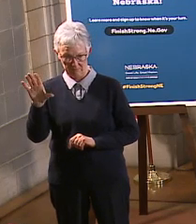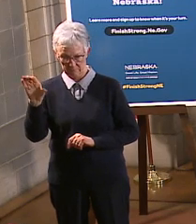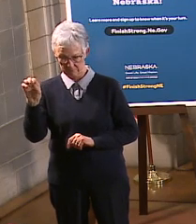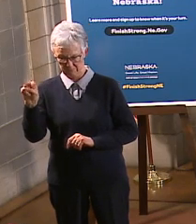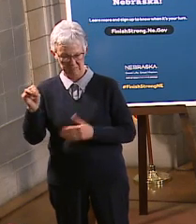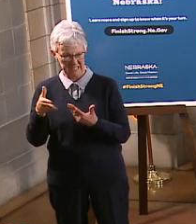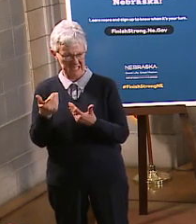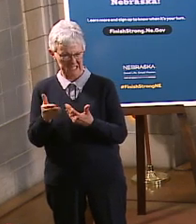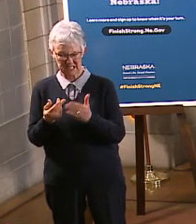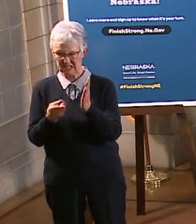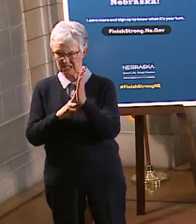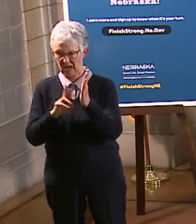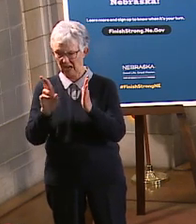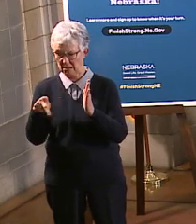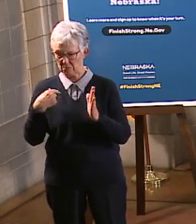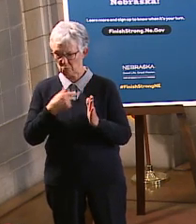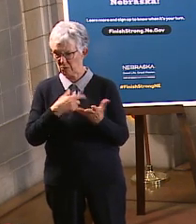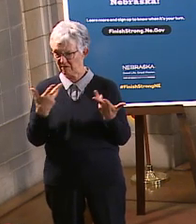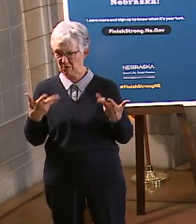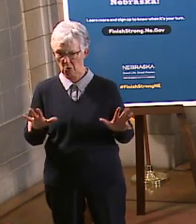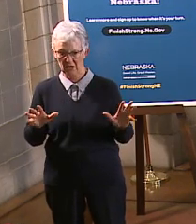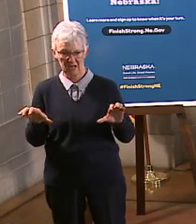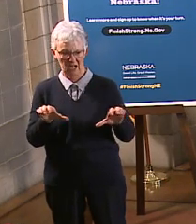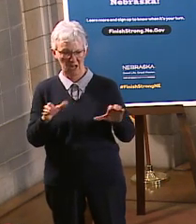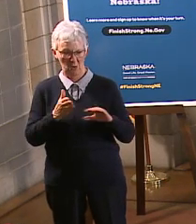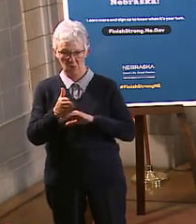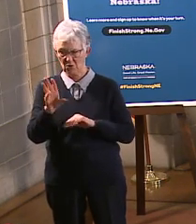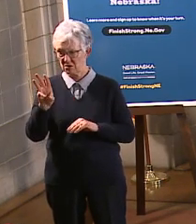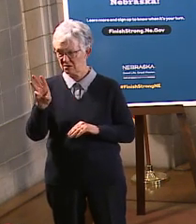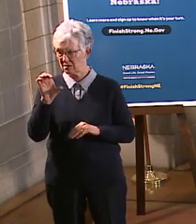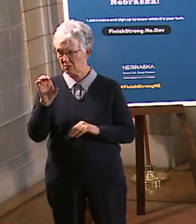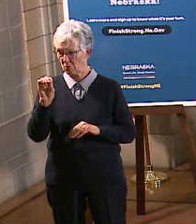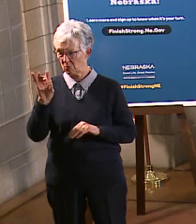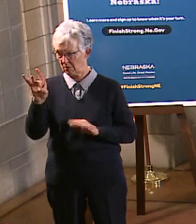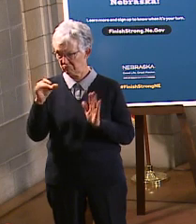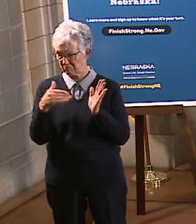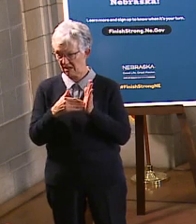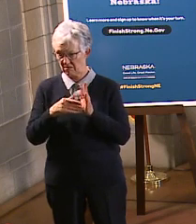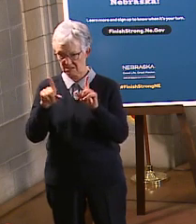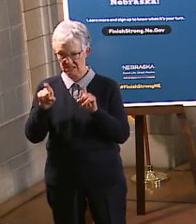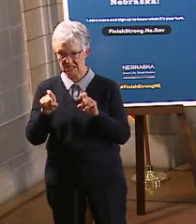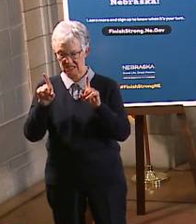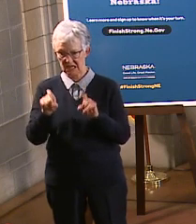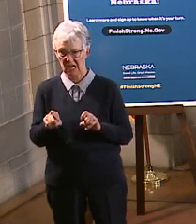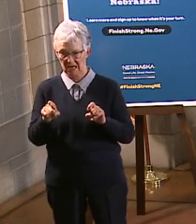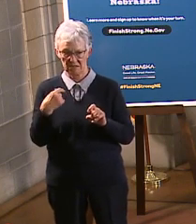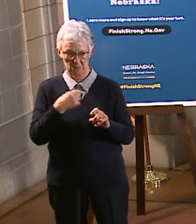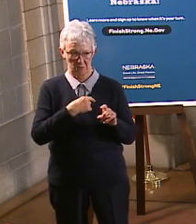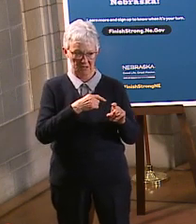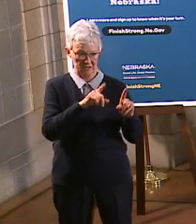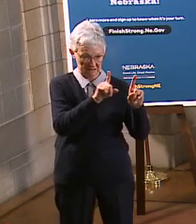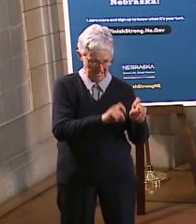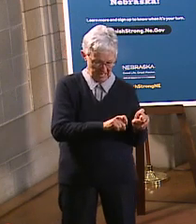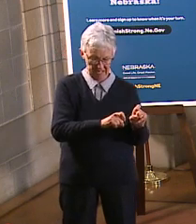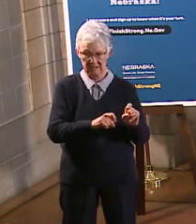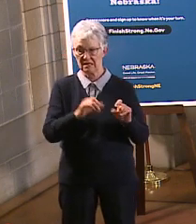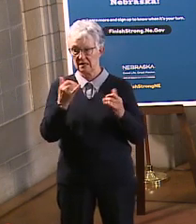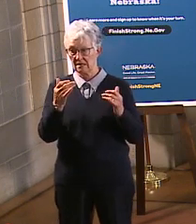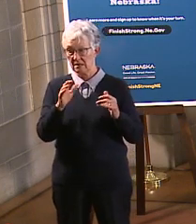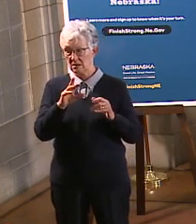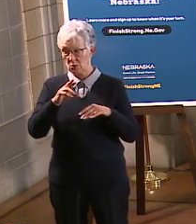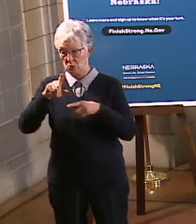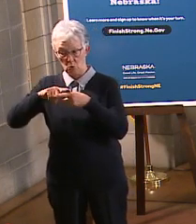do. We've delivered over 680,000 test results back, so please take advantage of that. We got that turning around in less than 24 hours. I